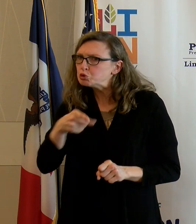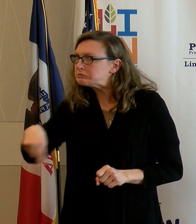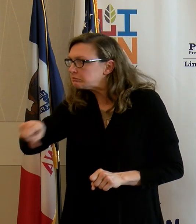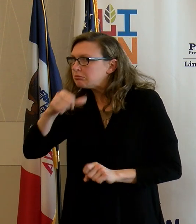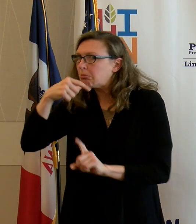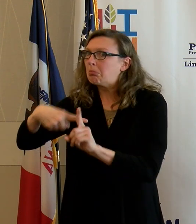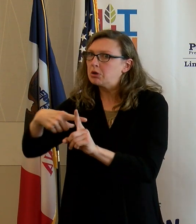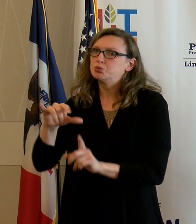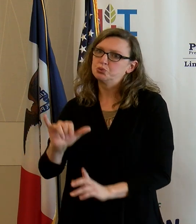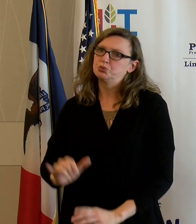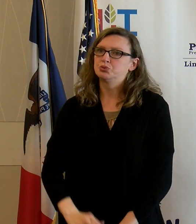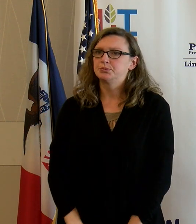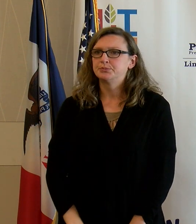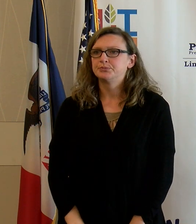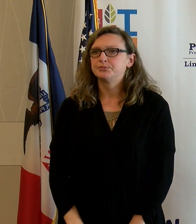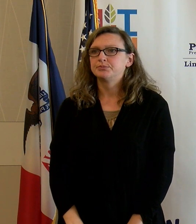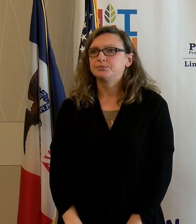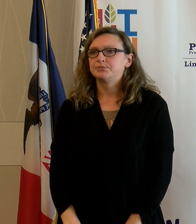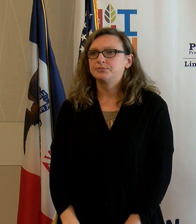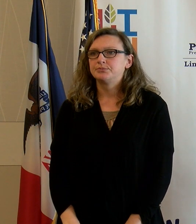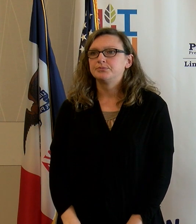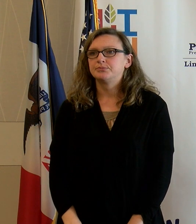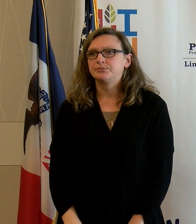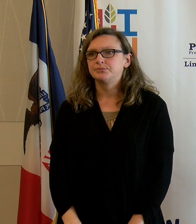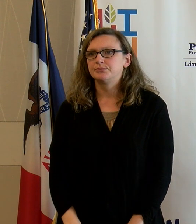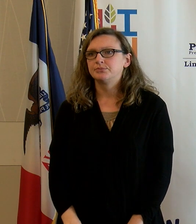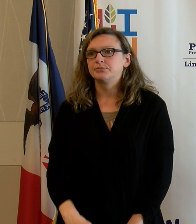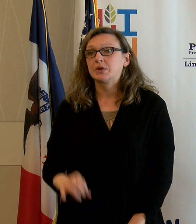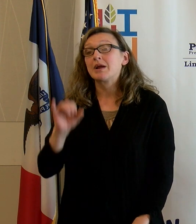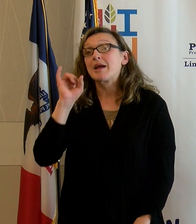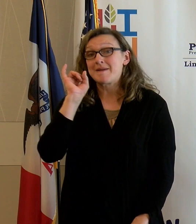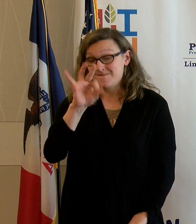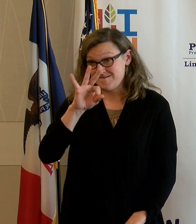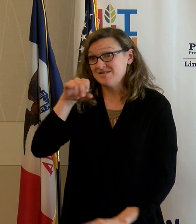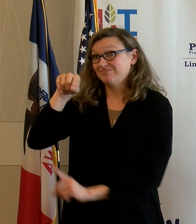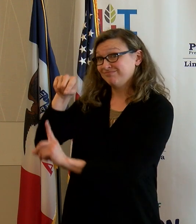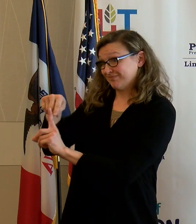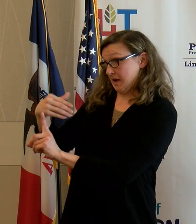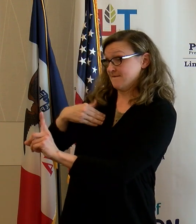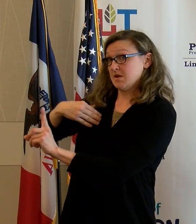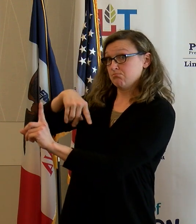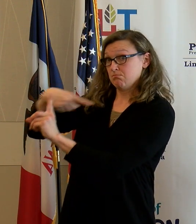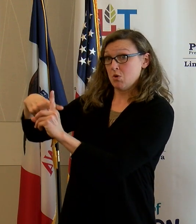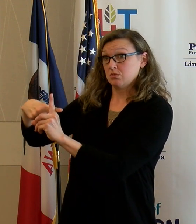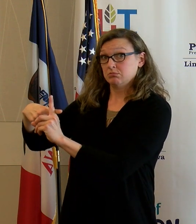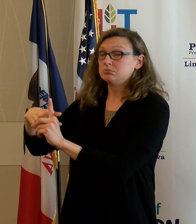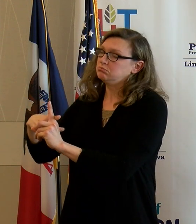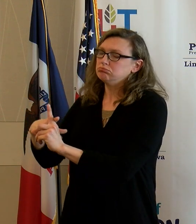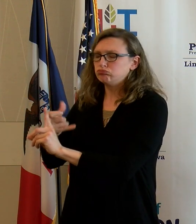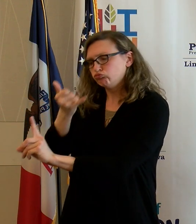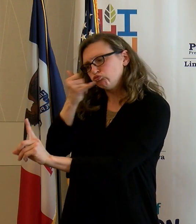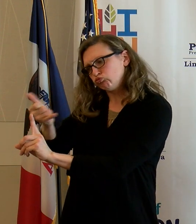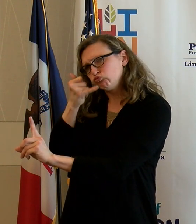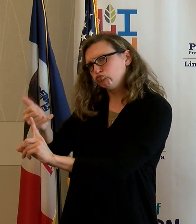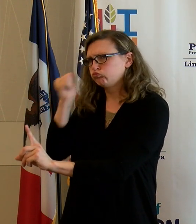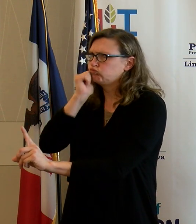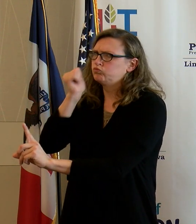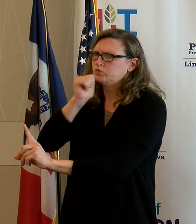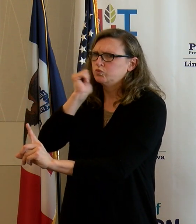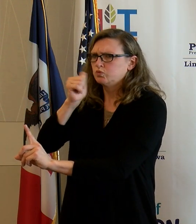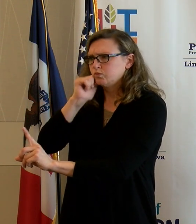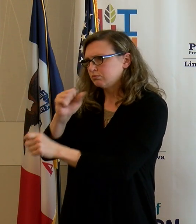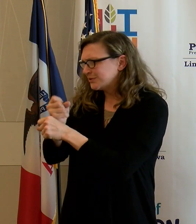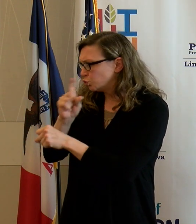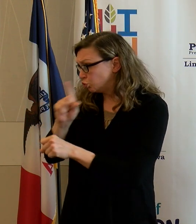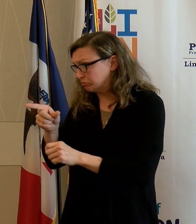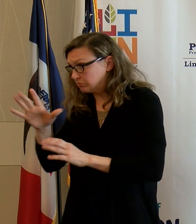them every day right now to find out how they're doing. Is there anybody at home that's having illnesses? So again, as we are out there and